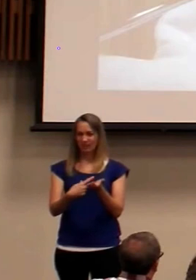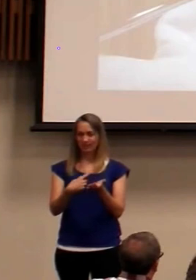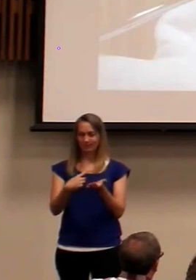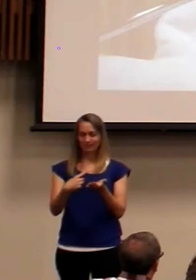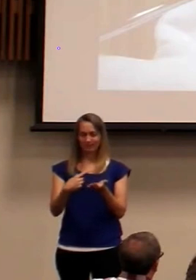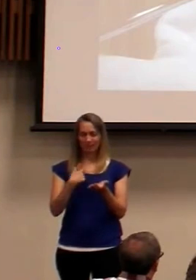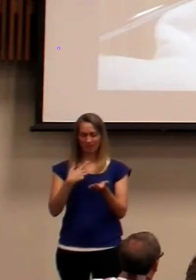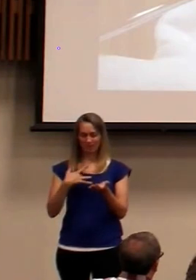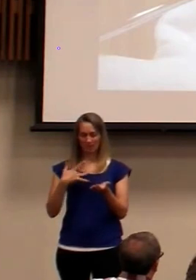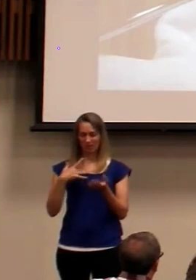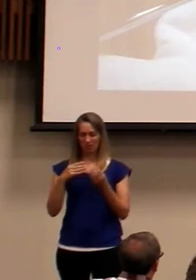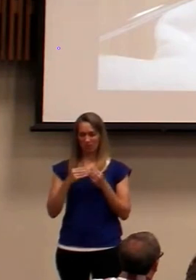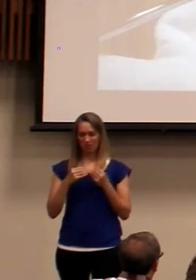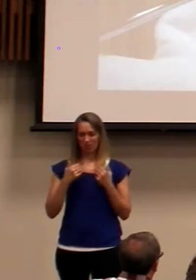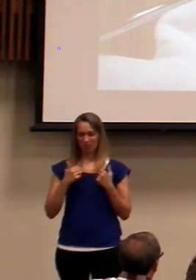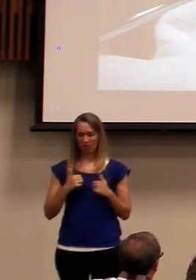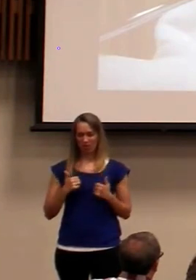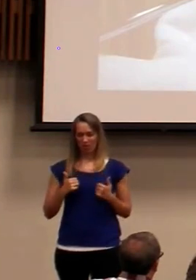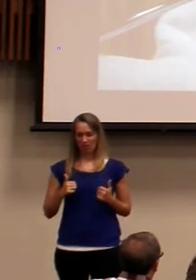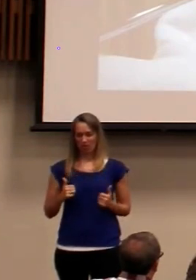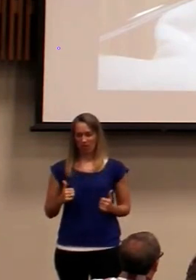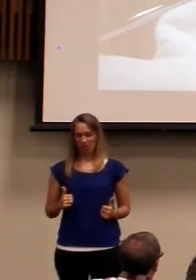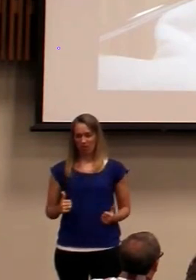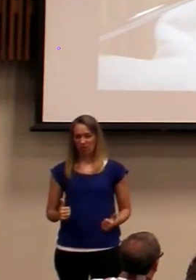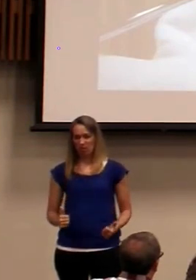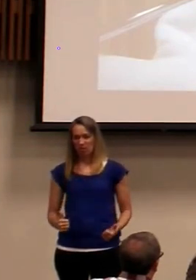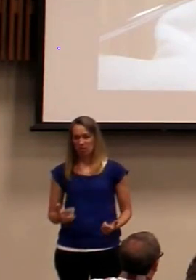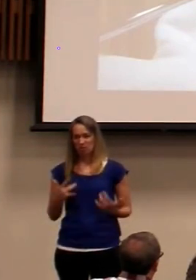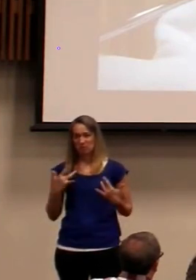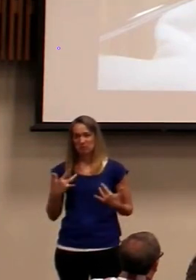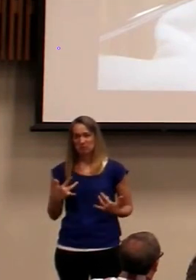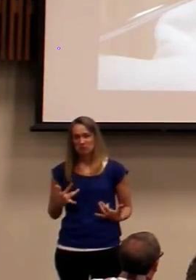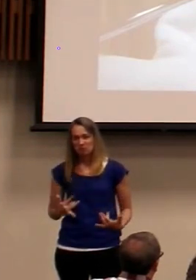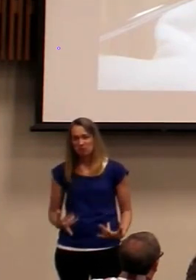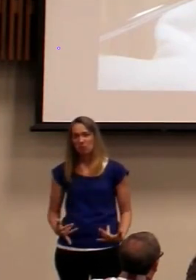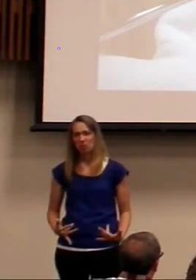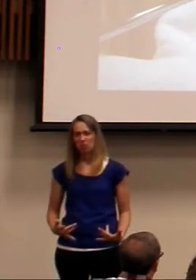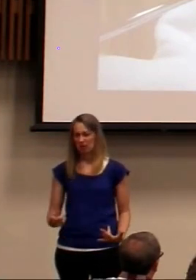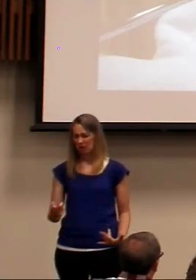into. Until I was at the point where I asked myself,